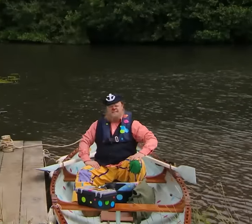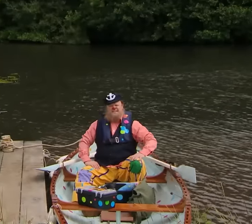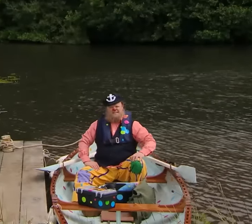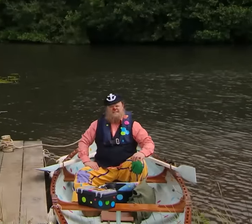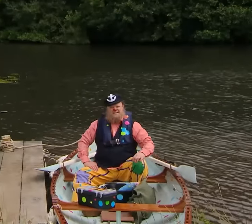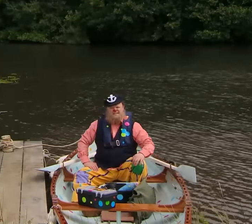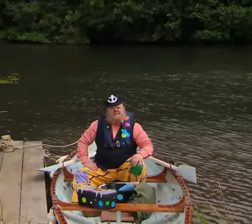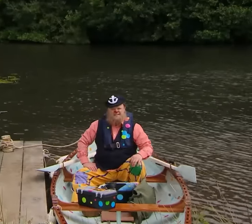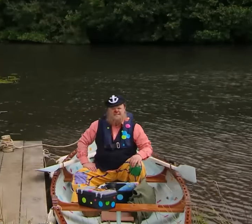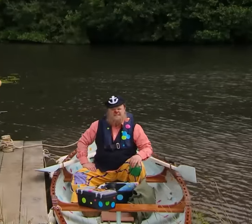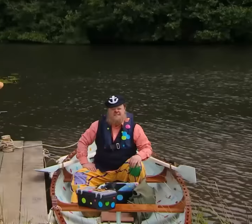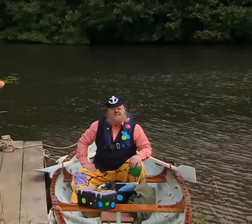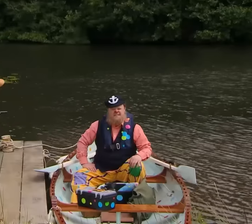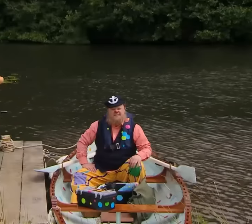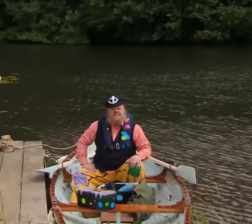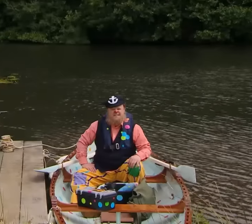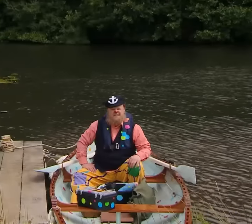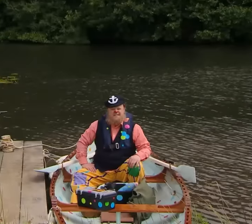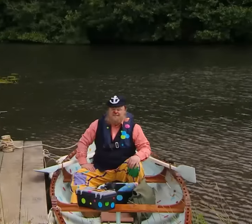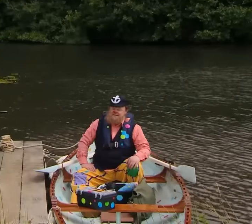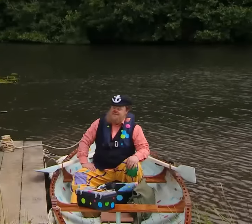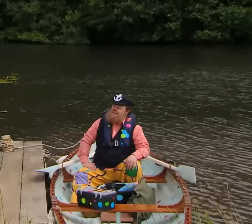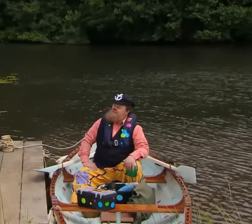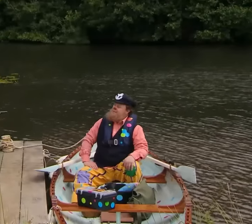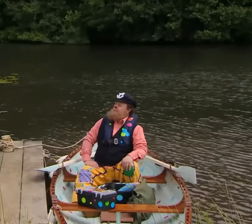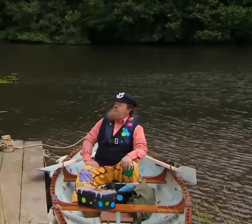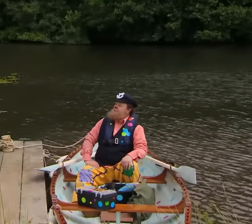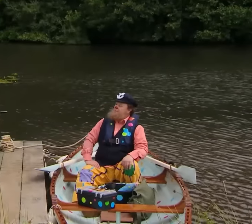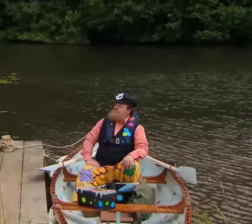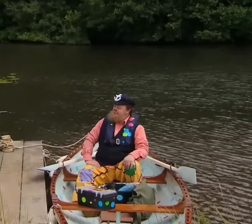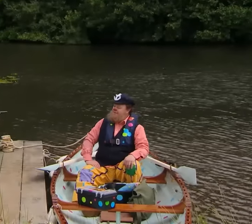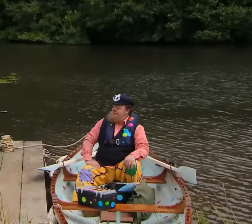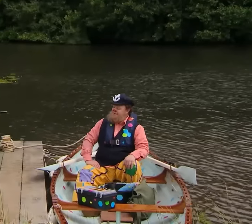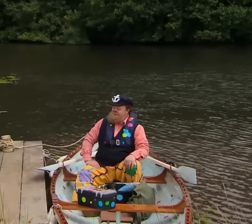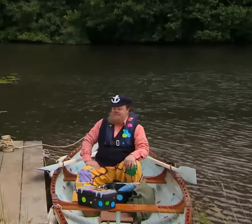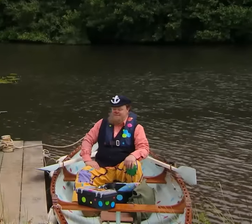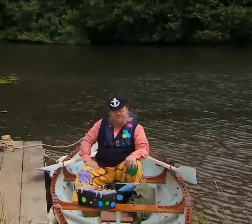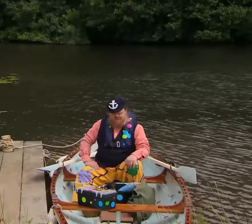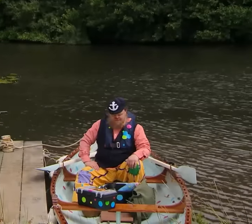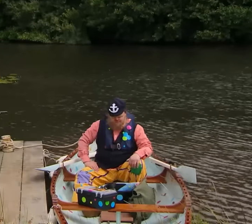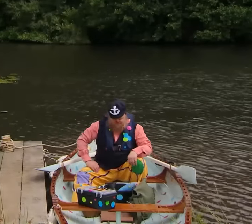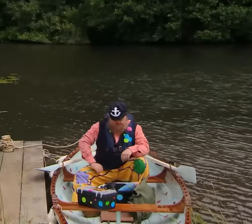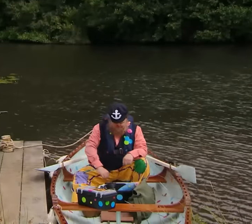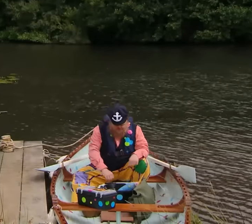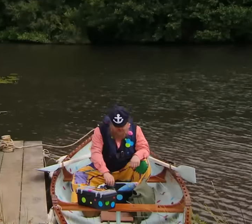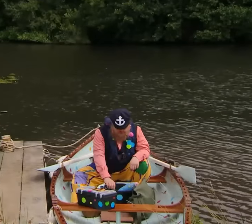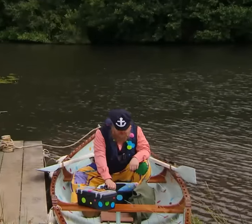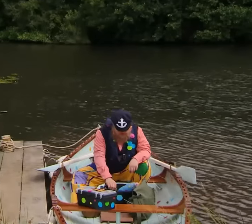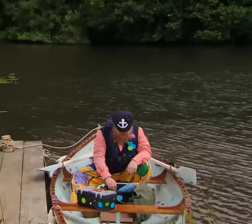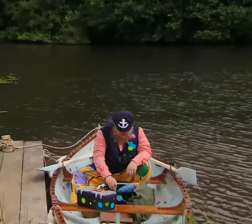Yes. Well, why don't you eat something from your lunchbox? Oh, good idea.